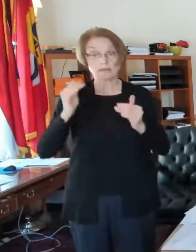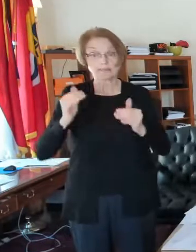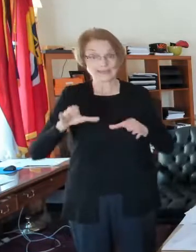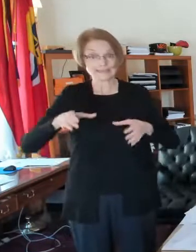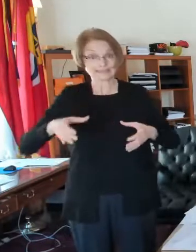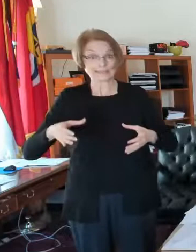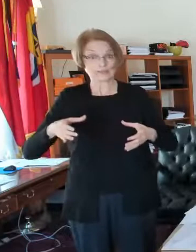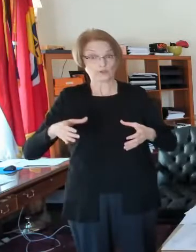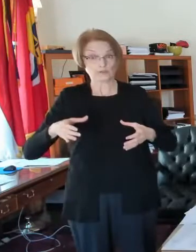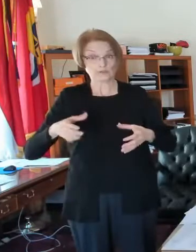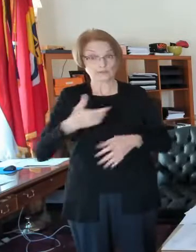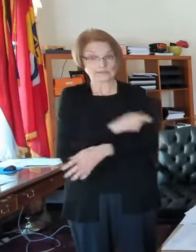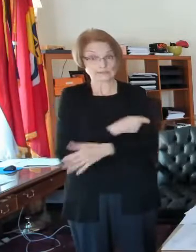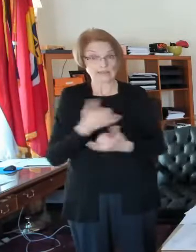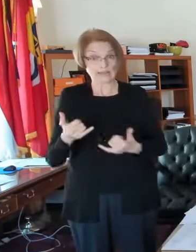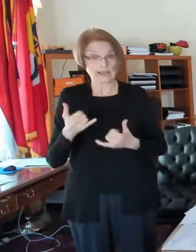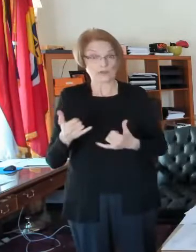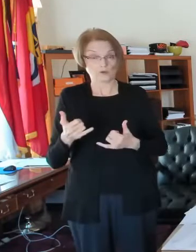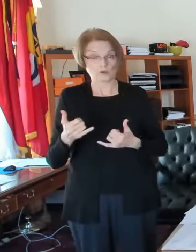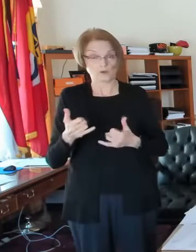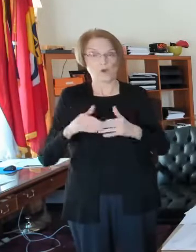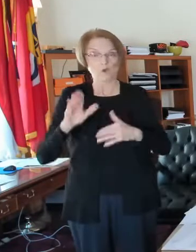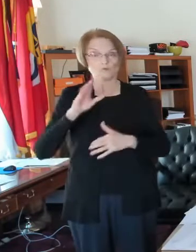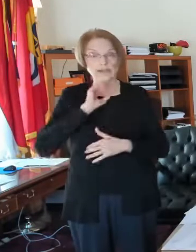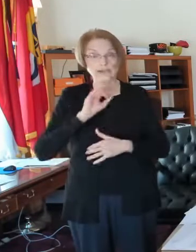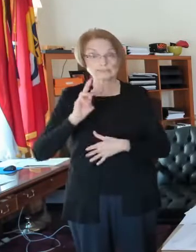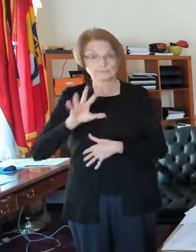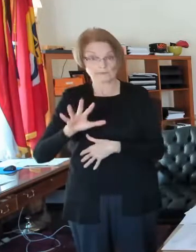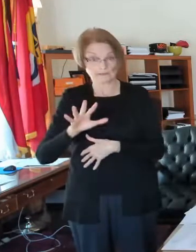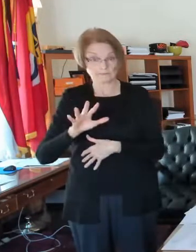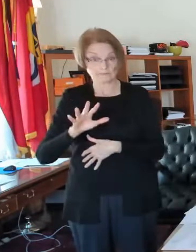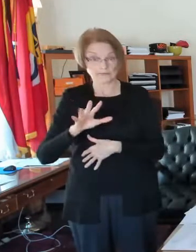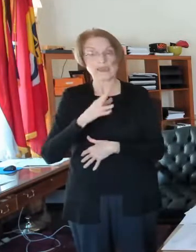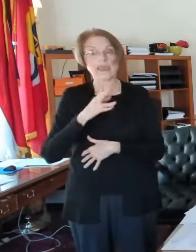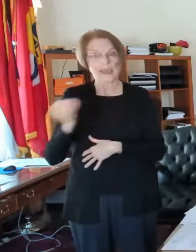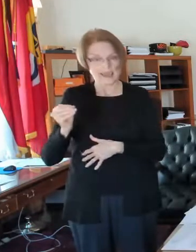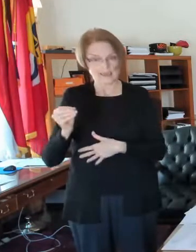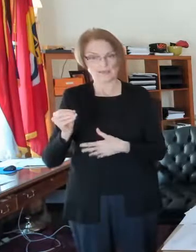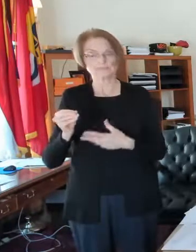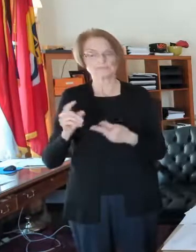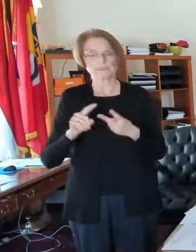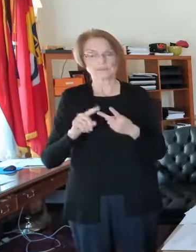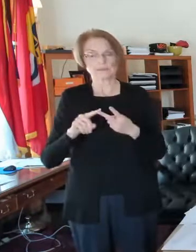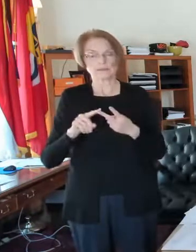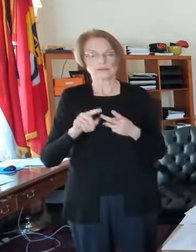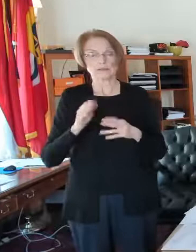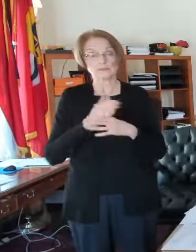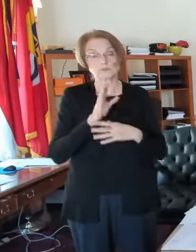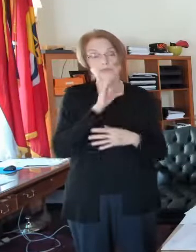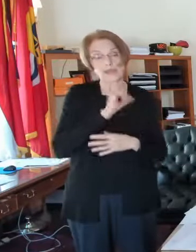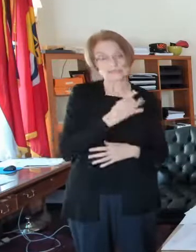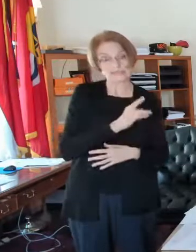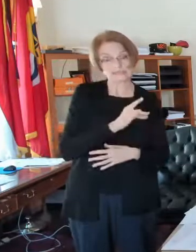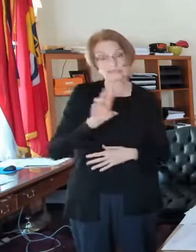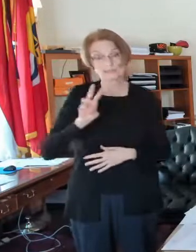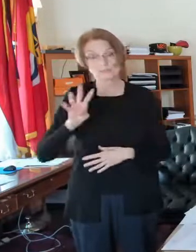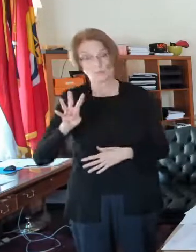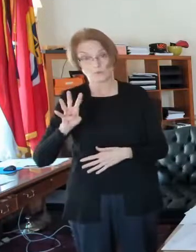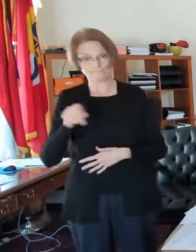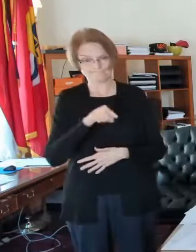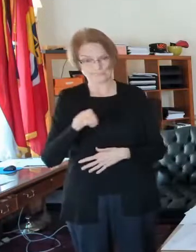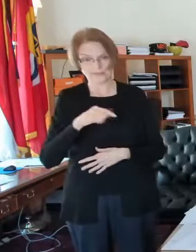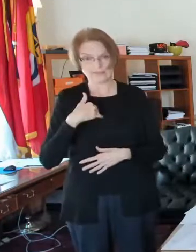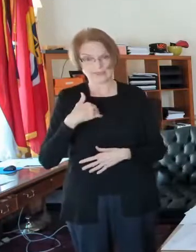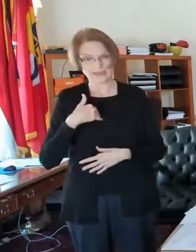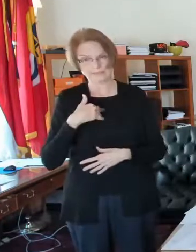that is being vaccinated now are folks over 65 and folks that are between 18 and 64 but who have